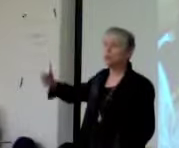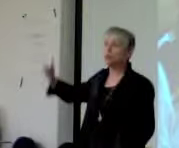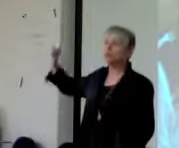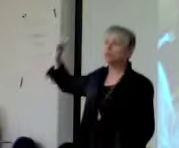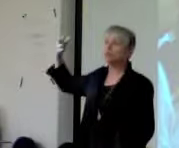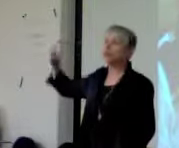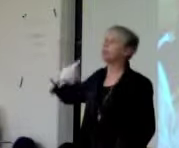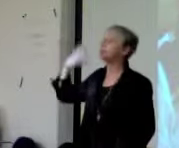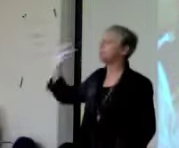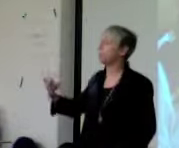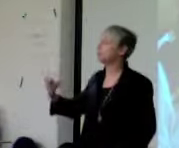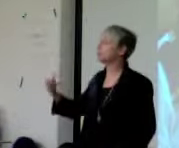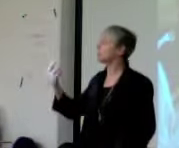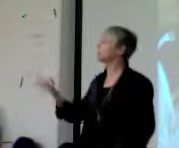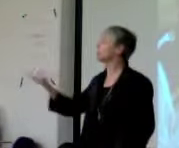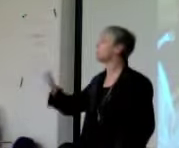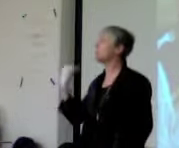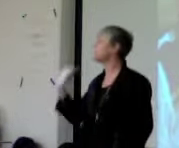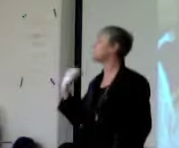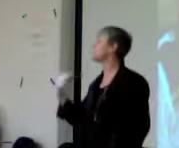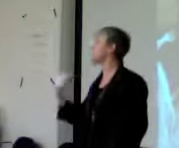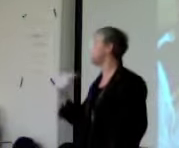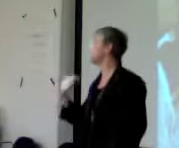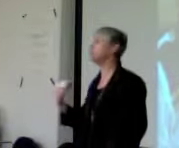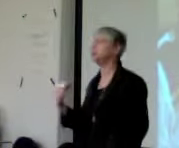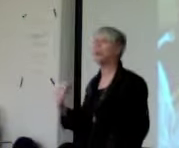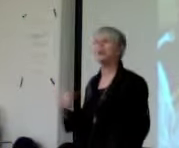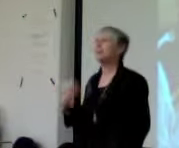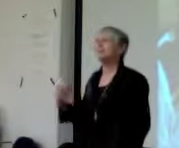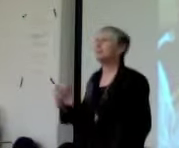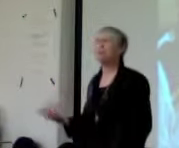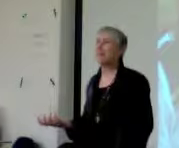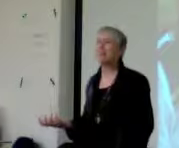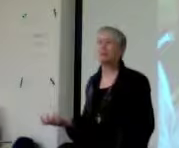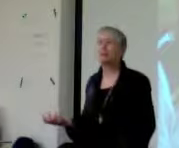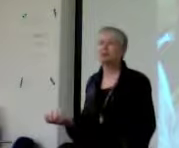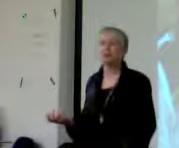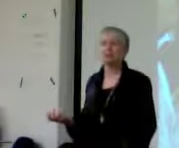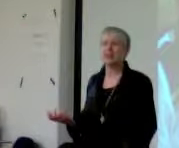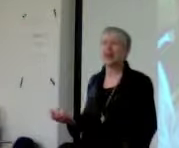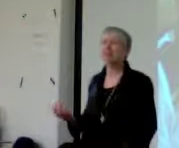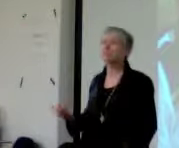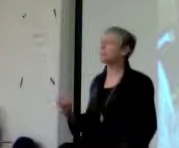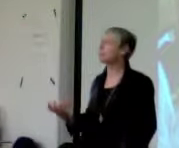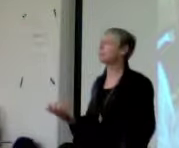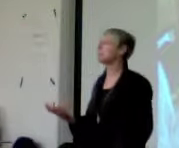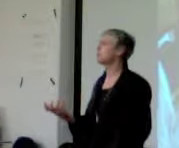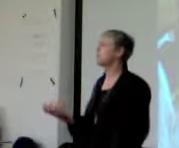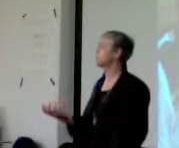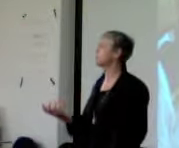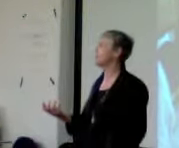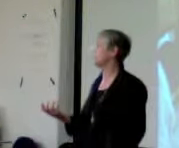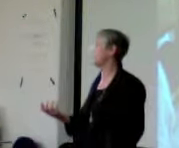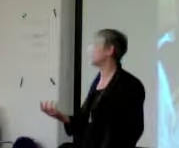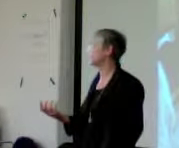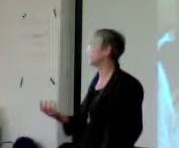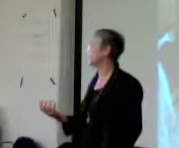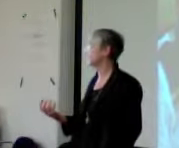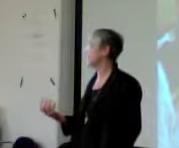you're doing is developing a project that people are going to respond to you is like massively cool. Ask somebody to post a